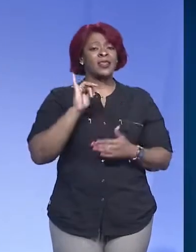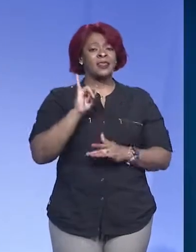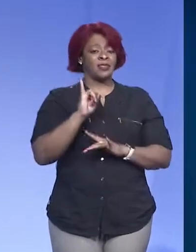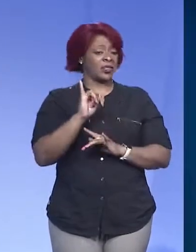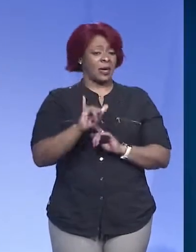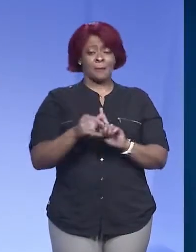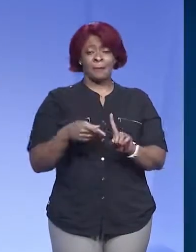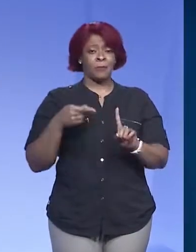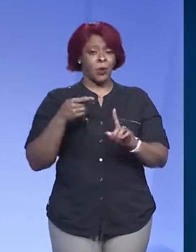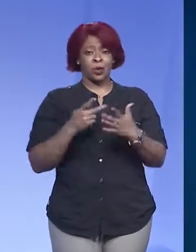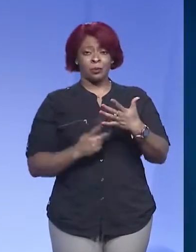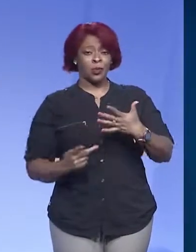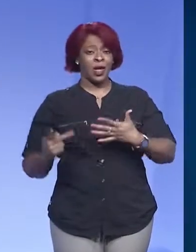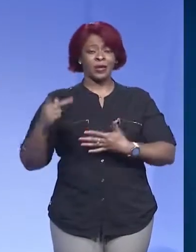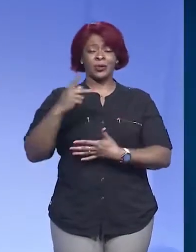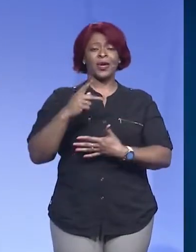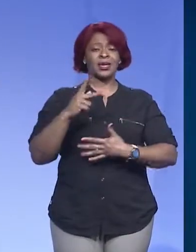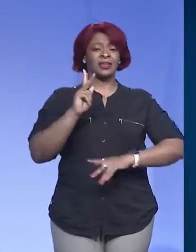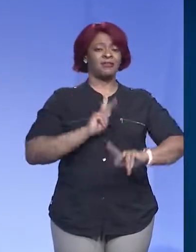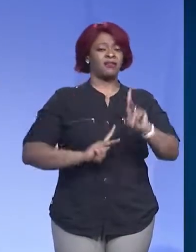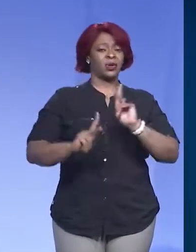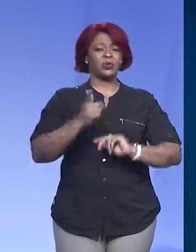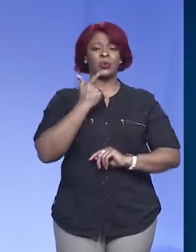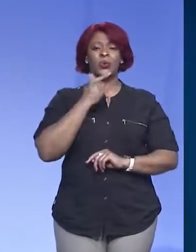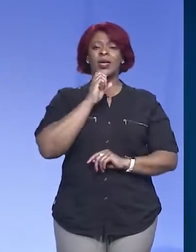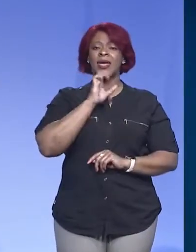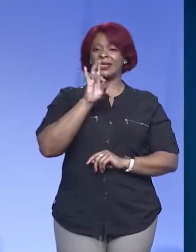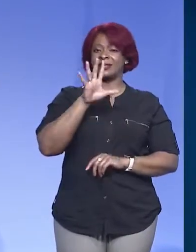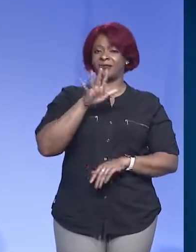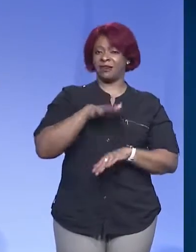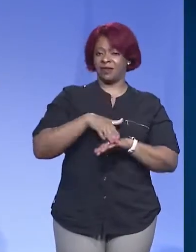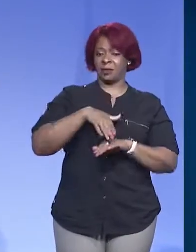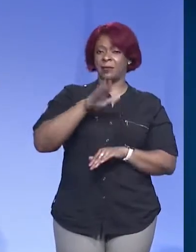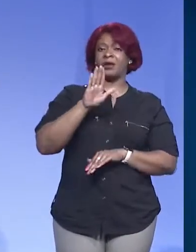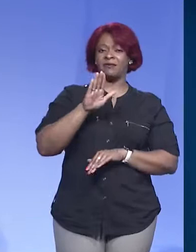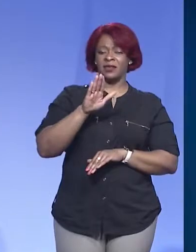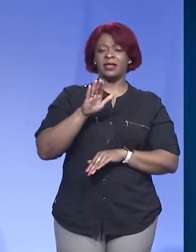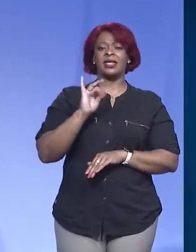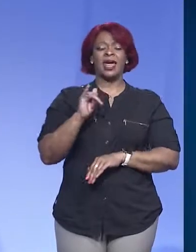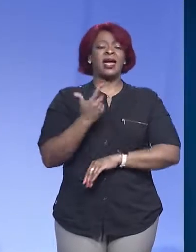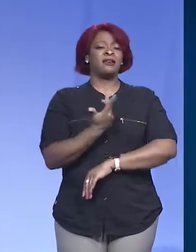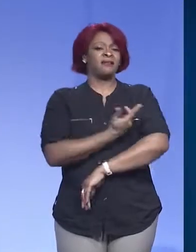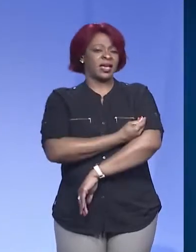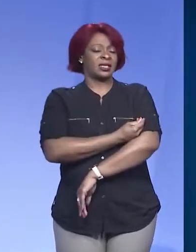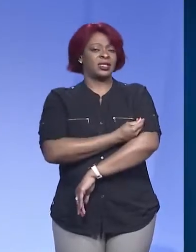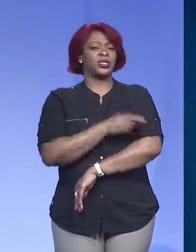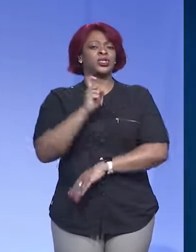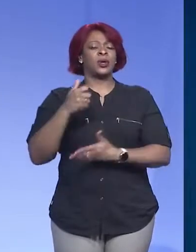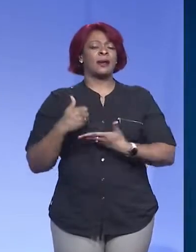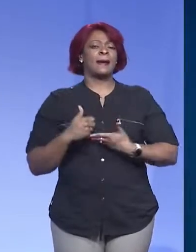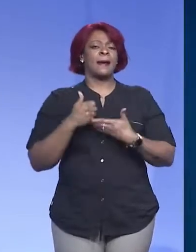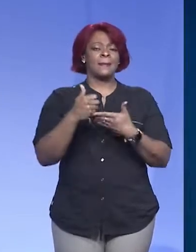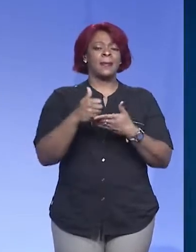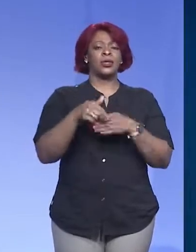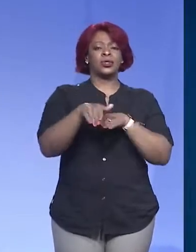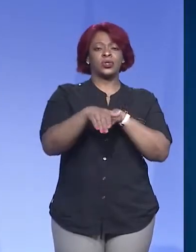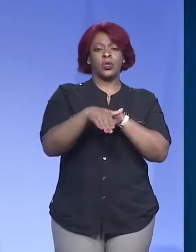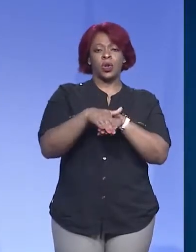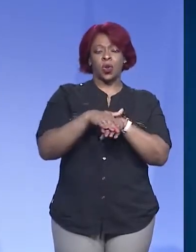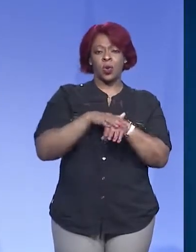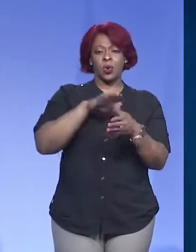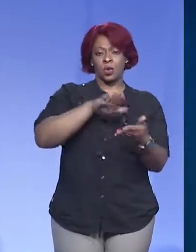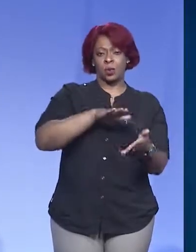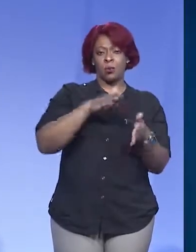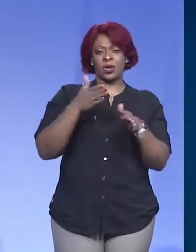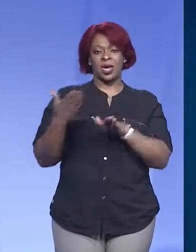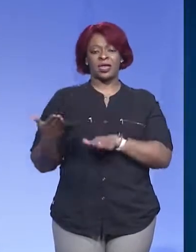of prioritizing folks who are over 75 is that the vaccine should help us lower our mortality rates